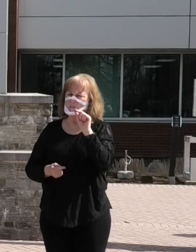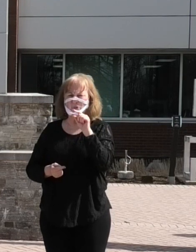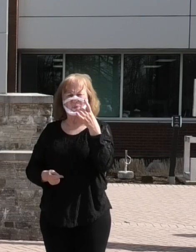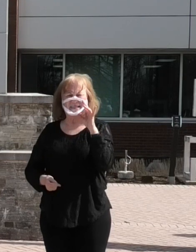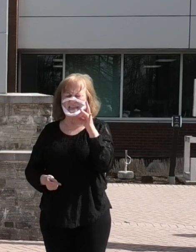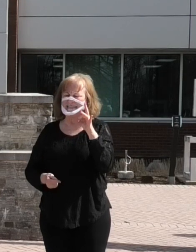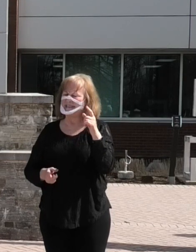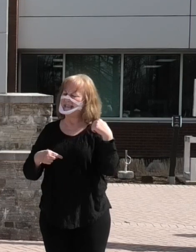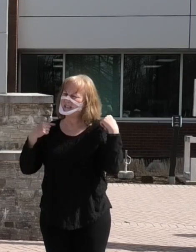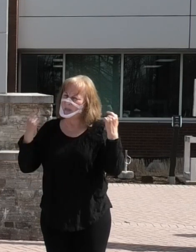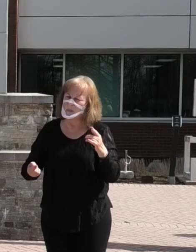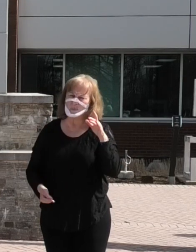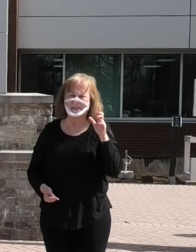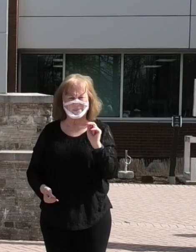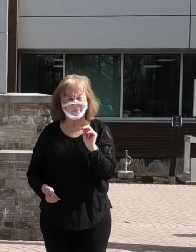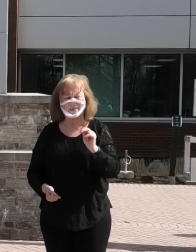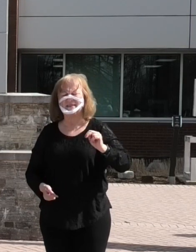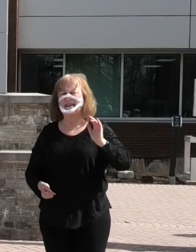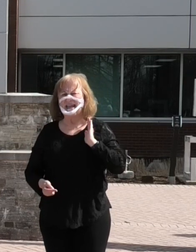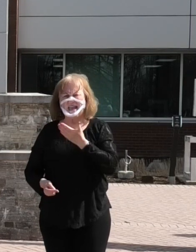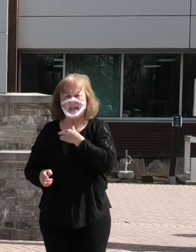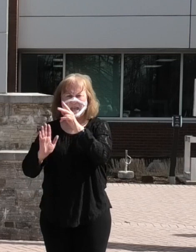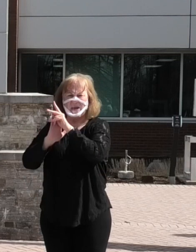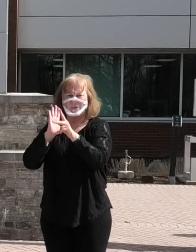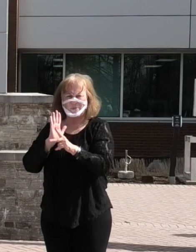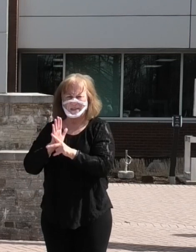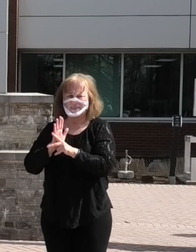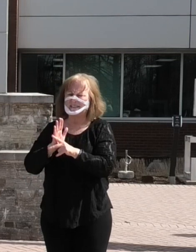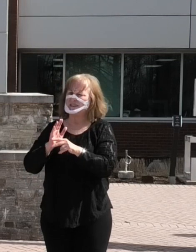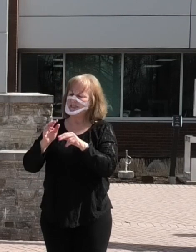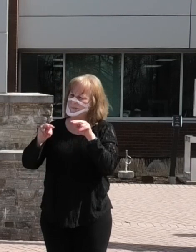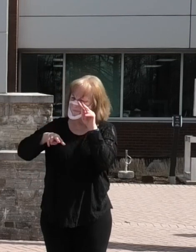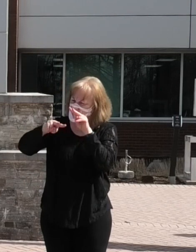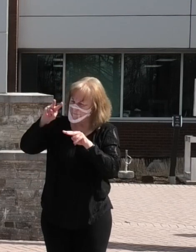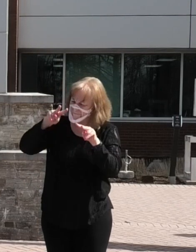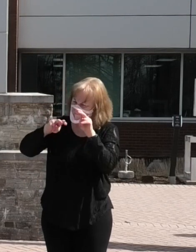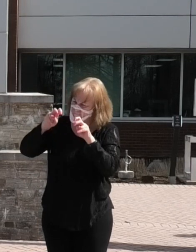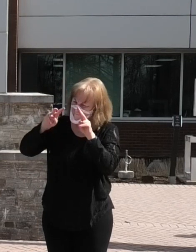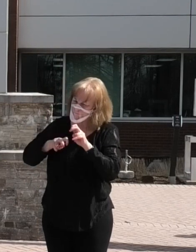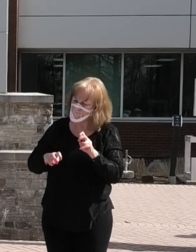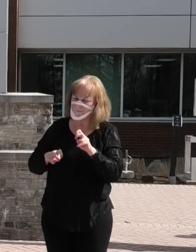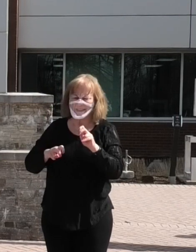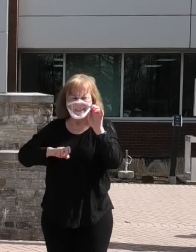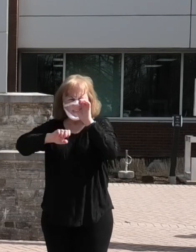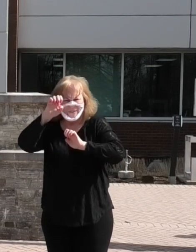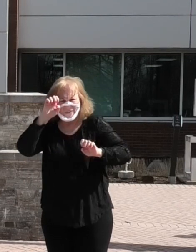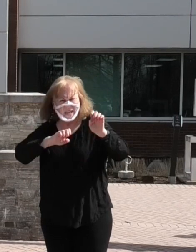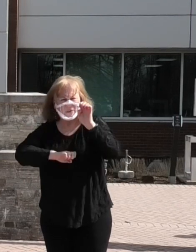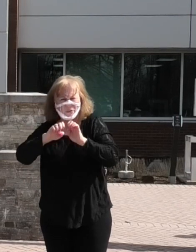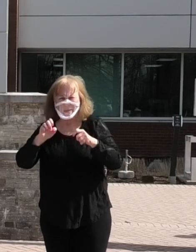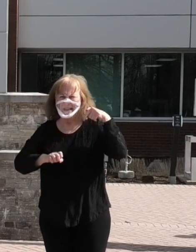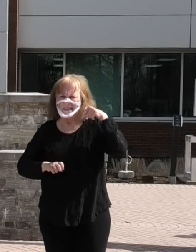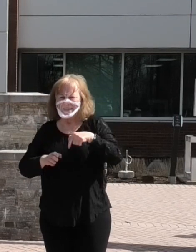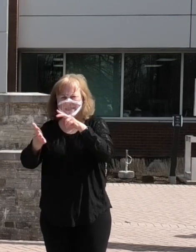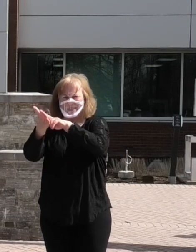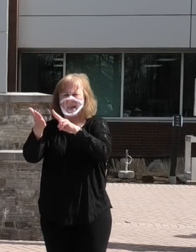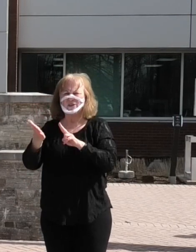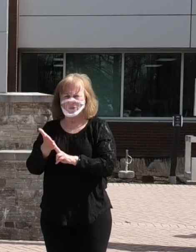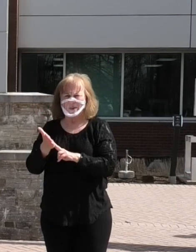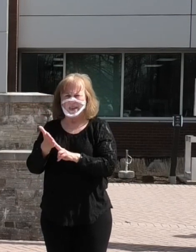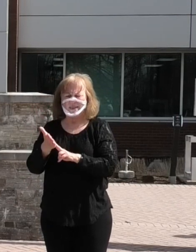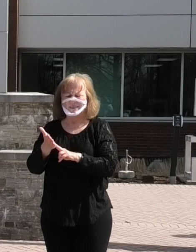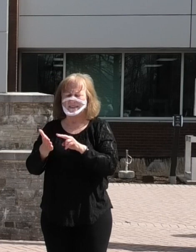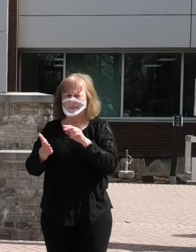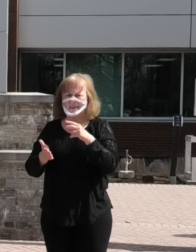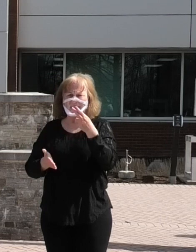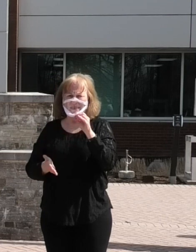2018, it has always been our policy to revisit and reevaluate this contract, which